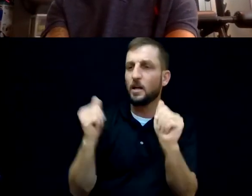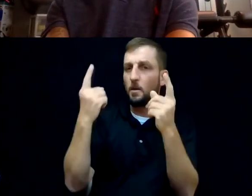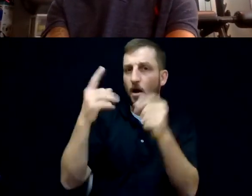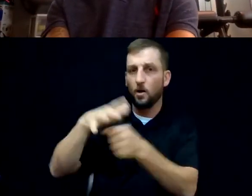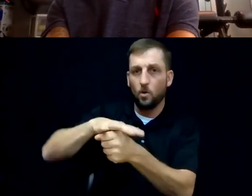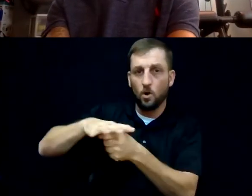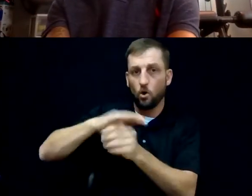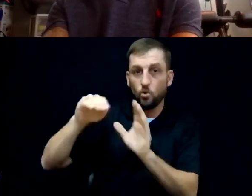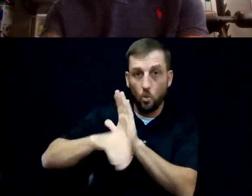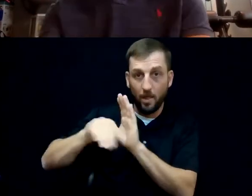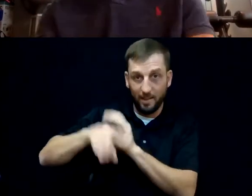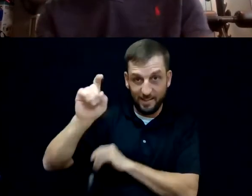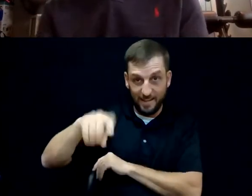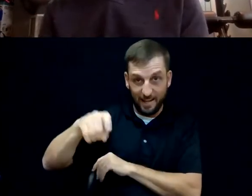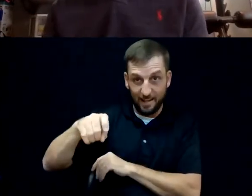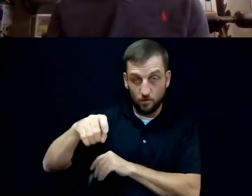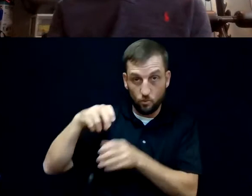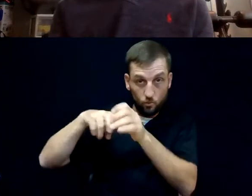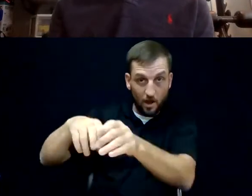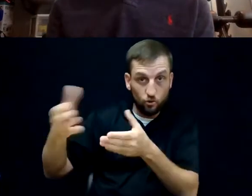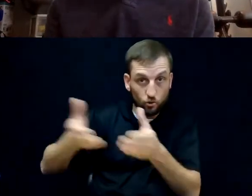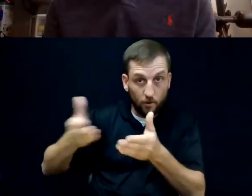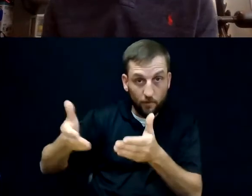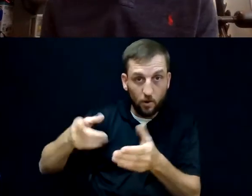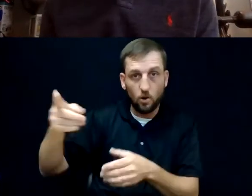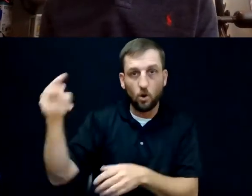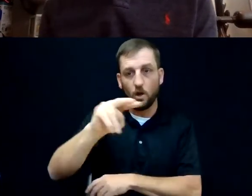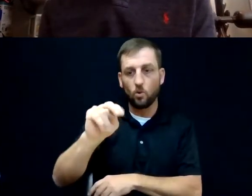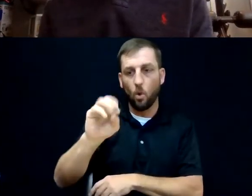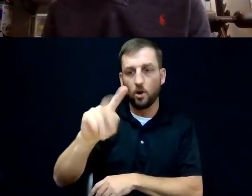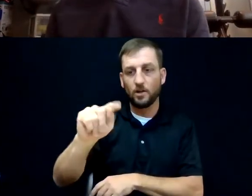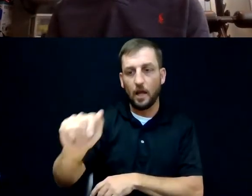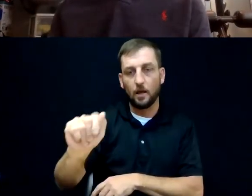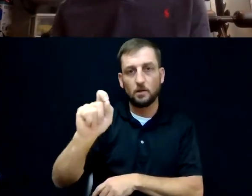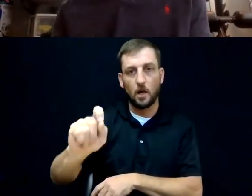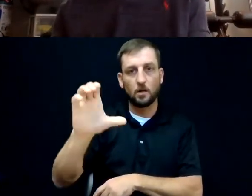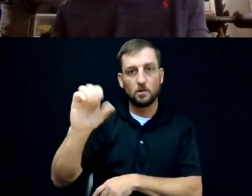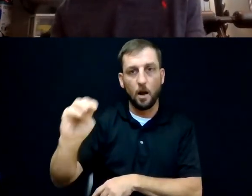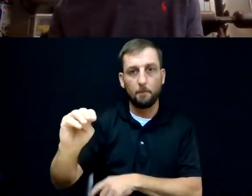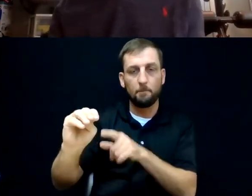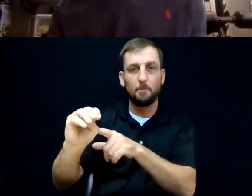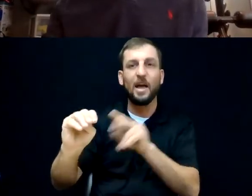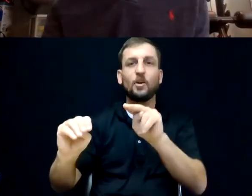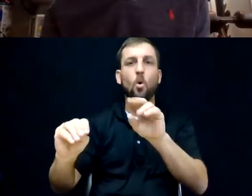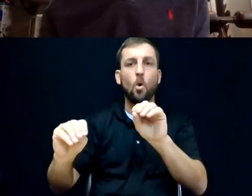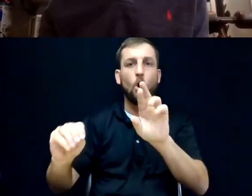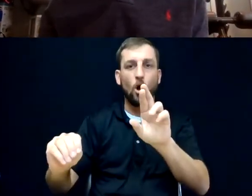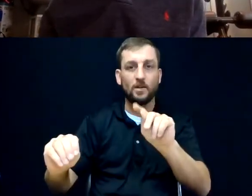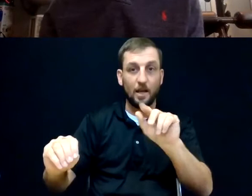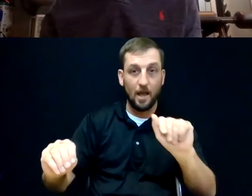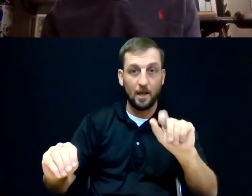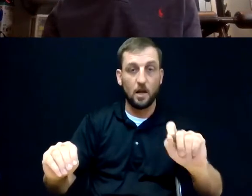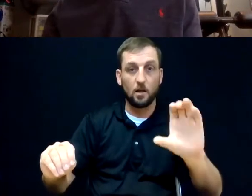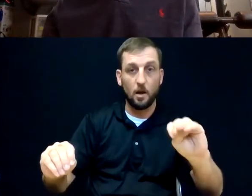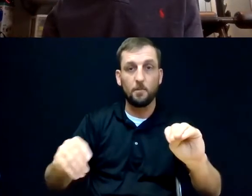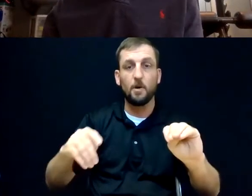needs paratransit services, you can visit norta.com to get any information and to get the application to fill